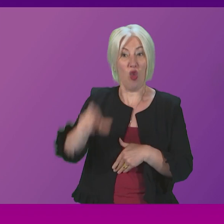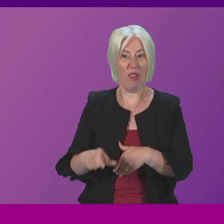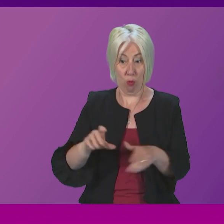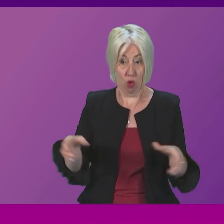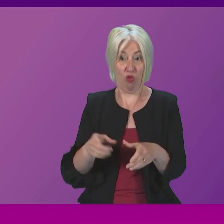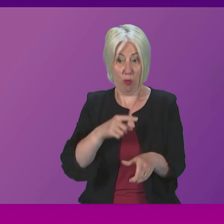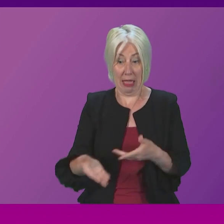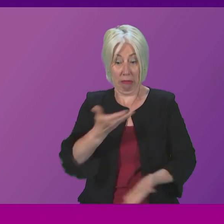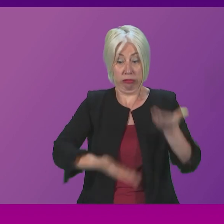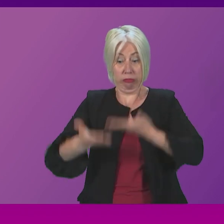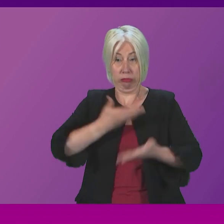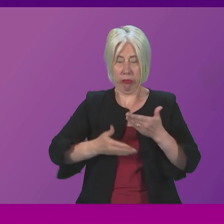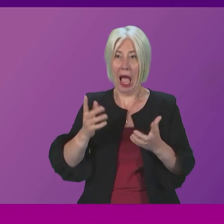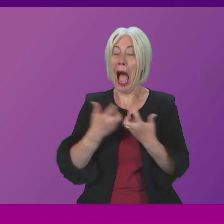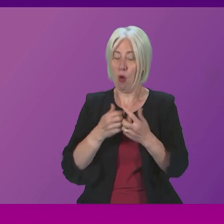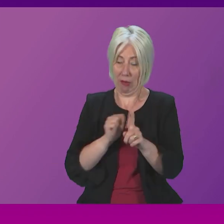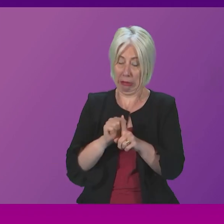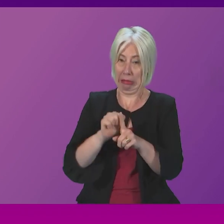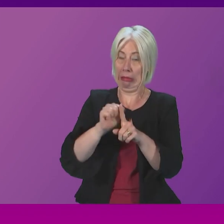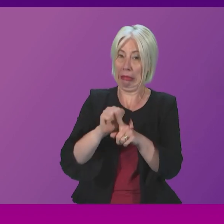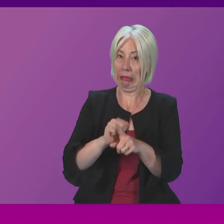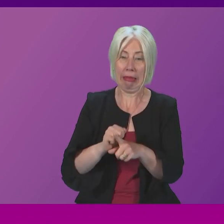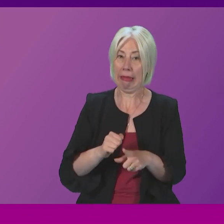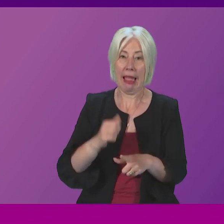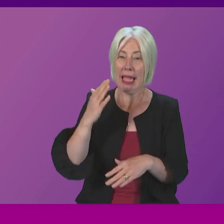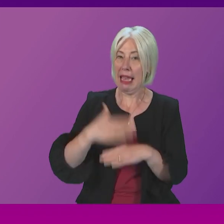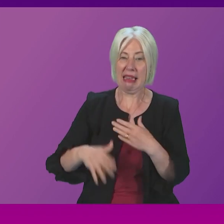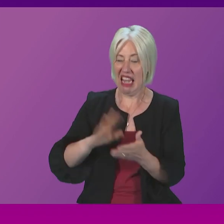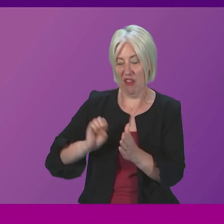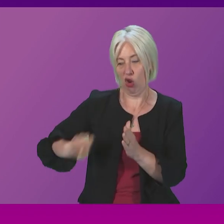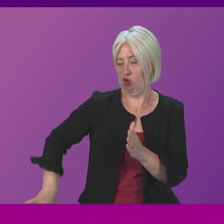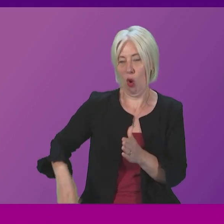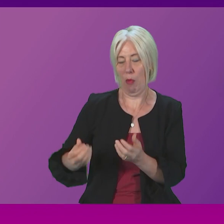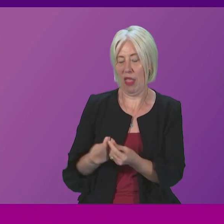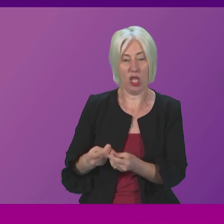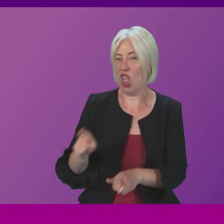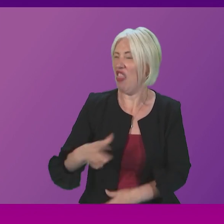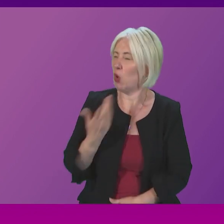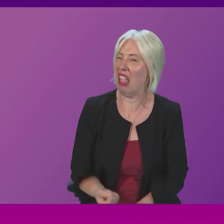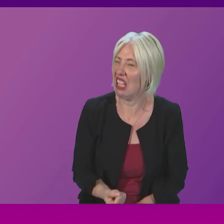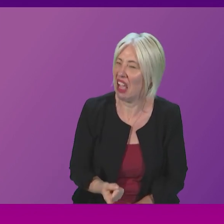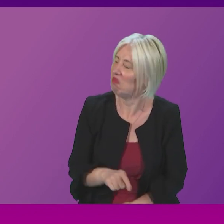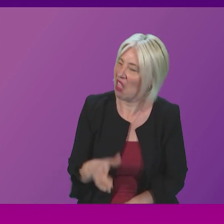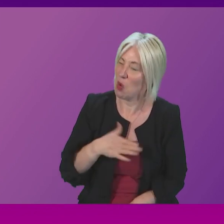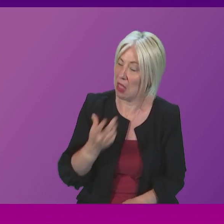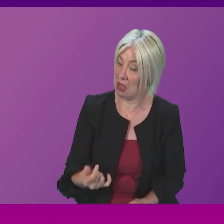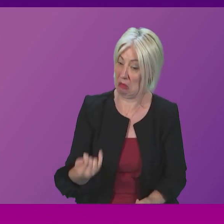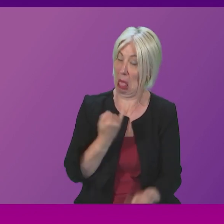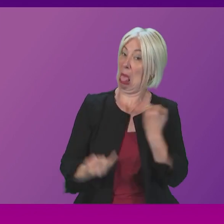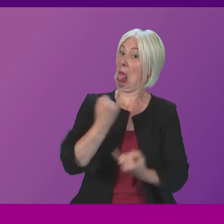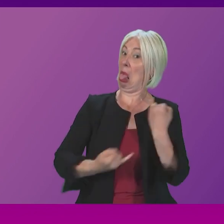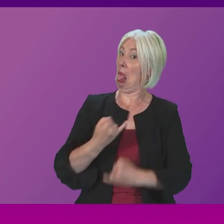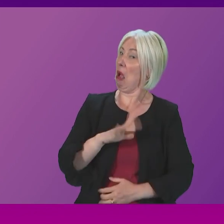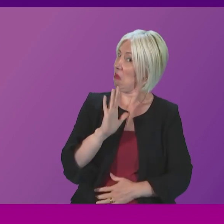ideas of things to work on. And whatever you do, never litter. Never litter. They really don't like litterers. You know,